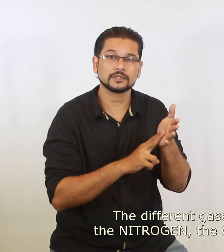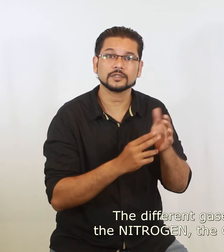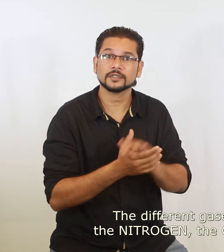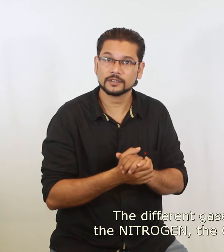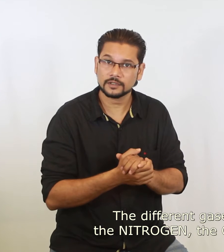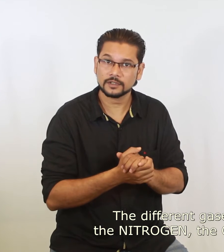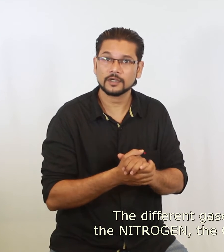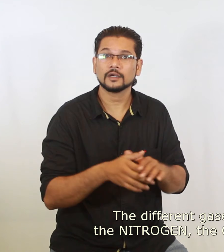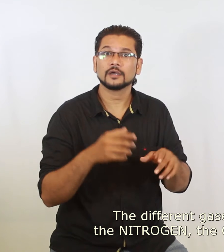the oxygen,